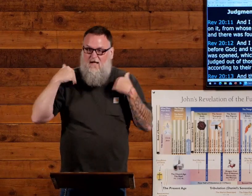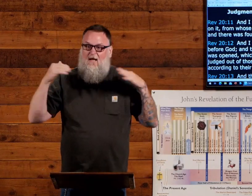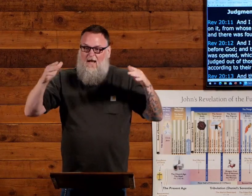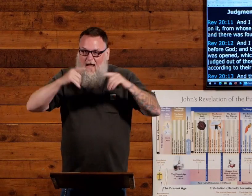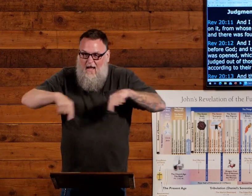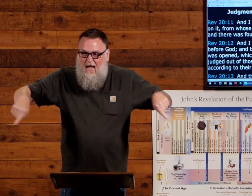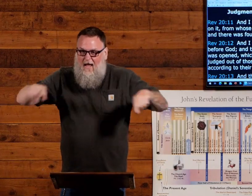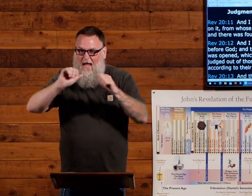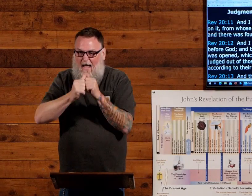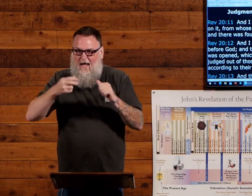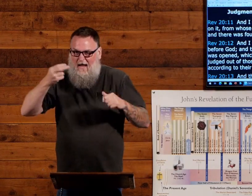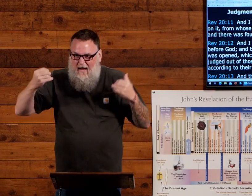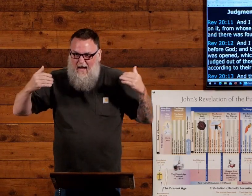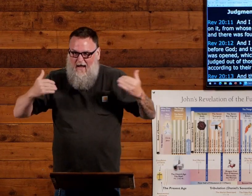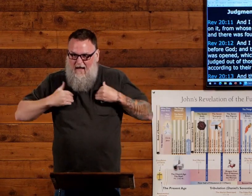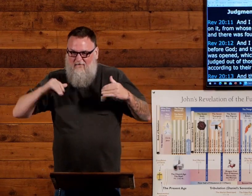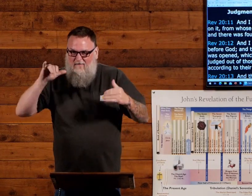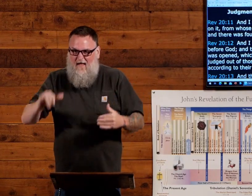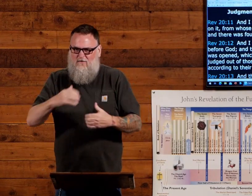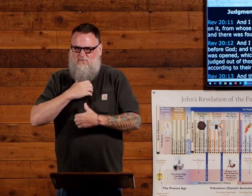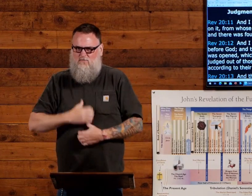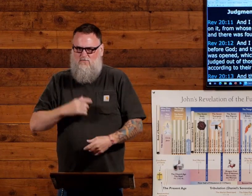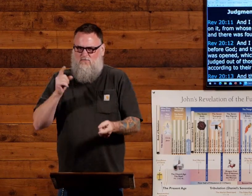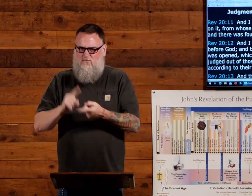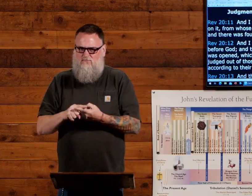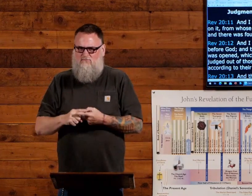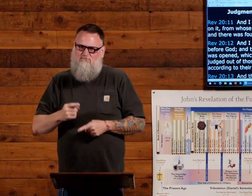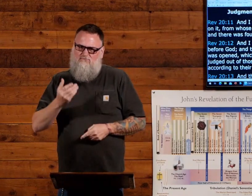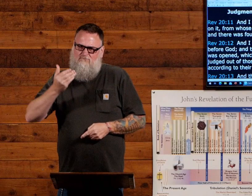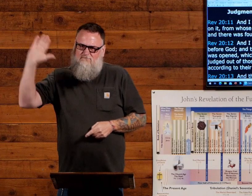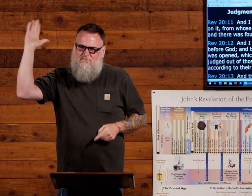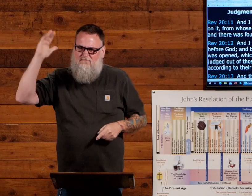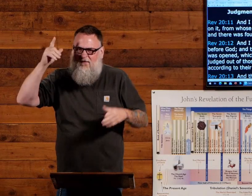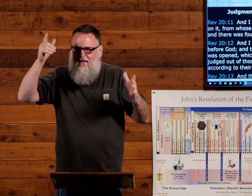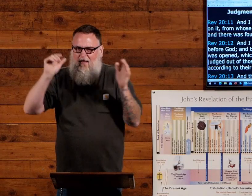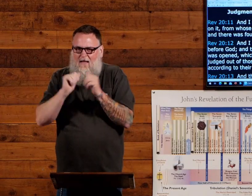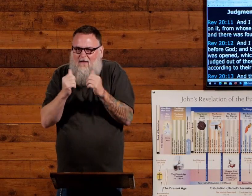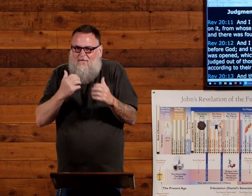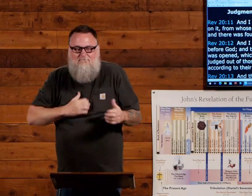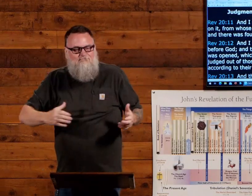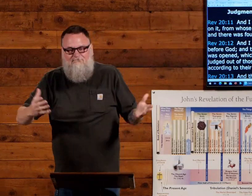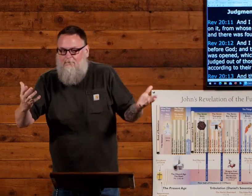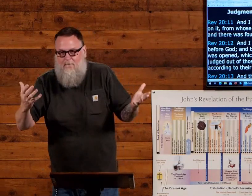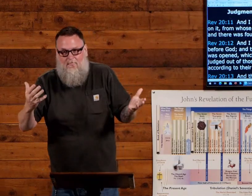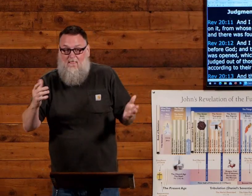Oh, Angelina says, I'm curious, God made the angels, and did they have that desire to rebel, or